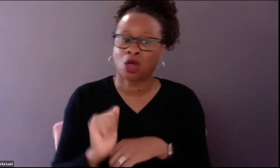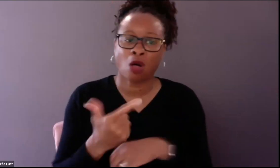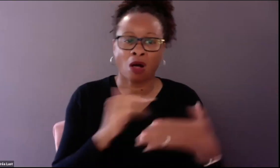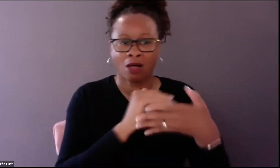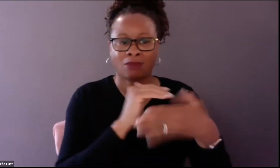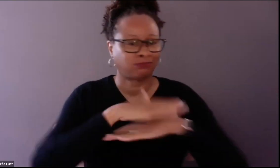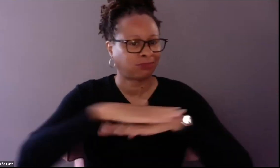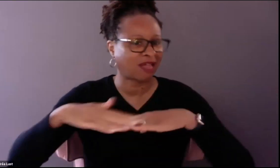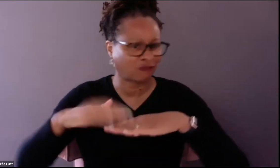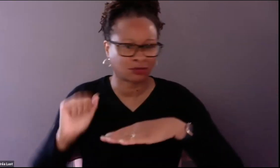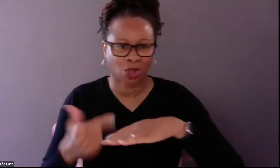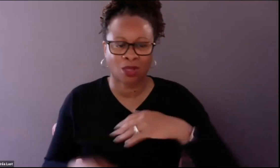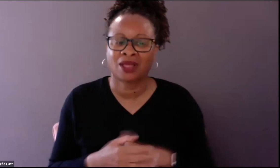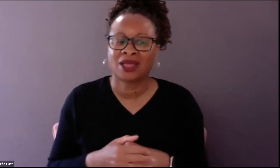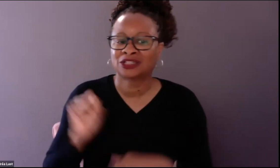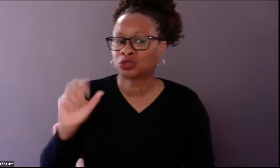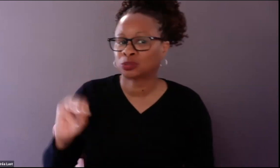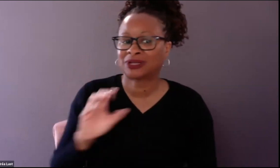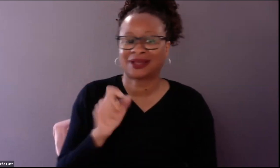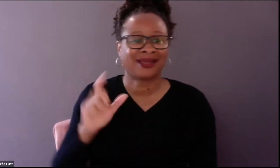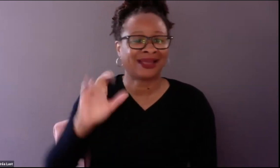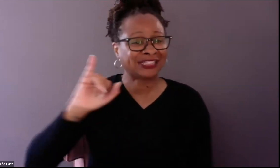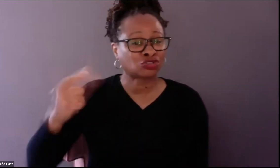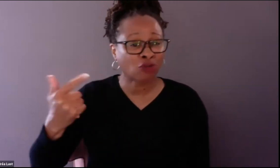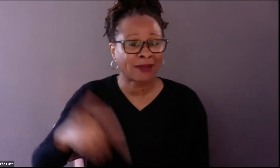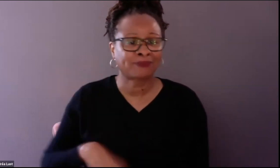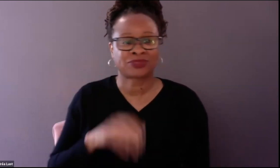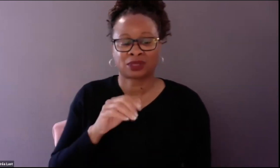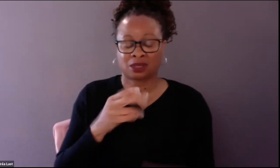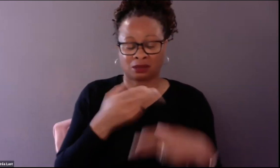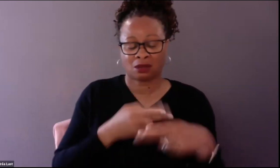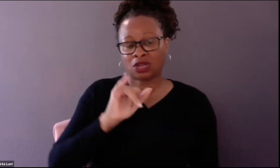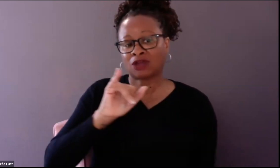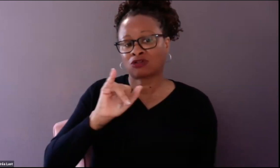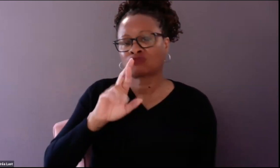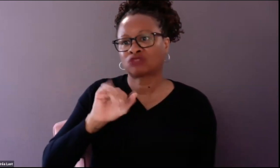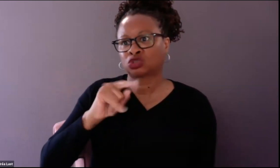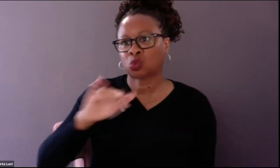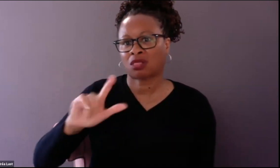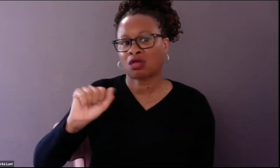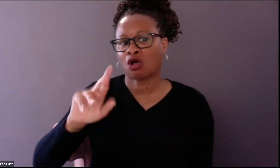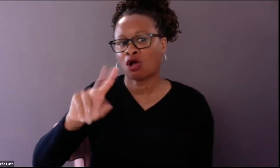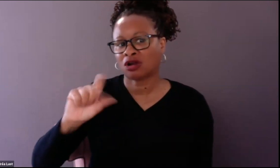We're on Instagram under Ritual Arts Pedagogy,